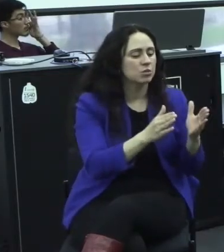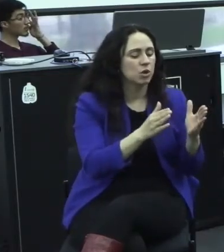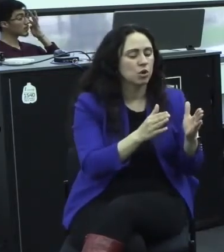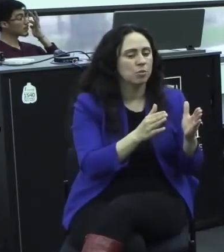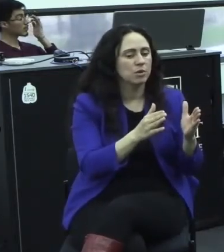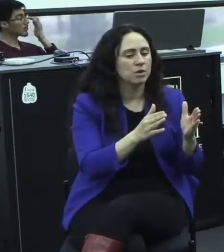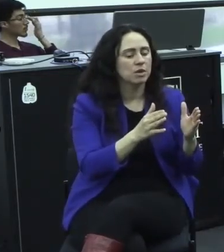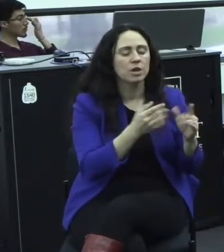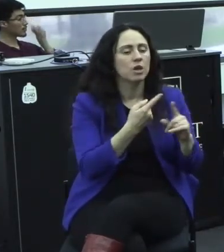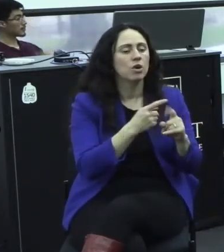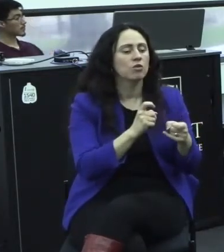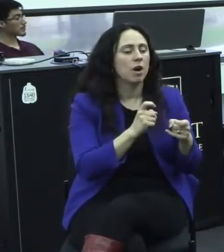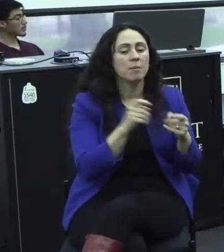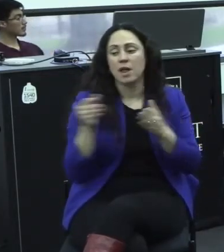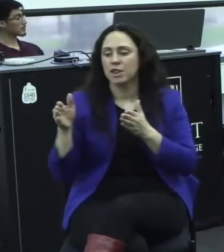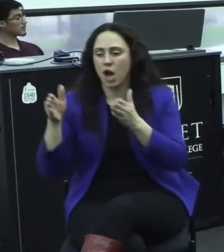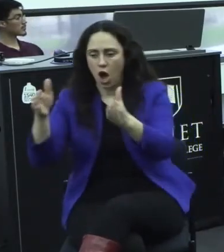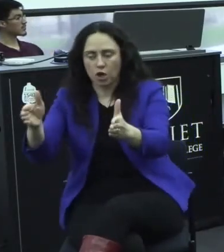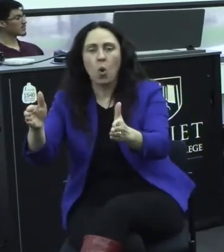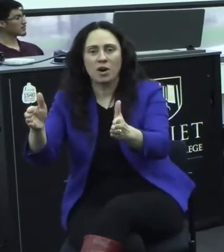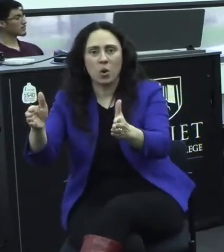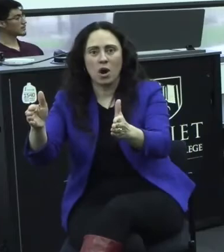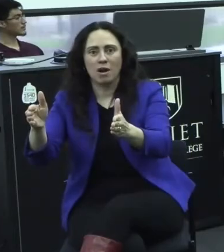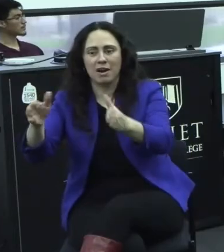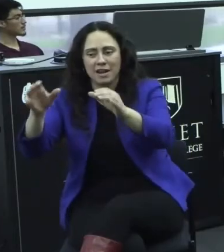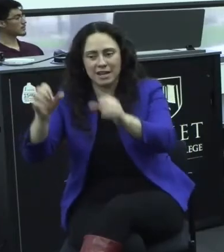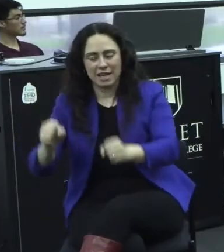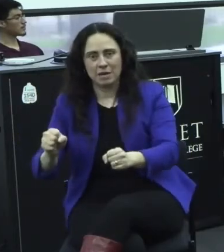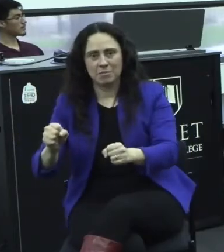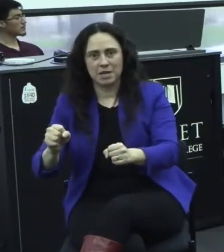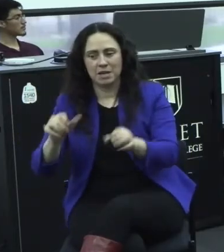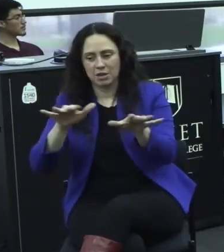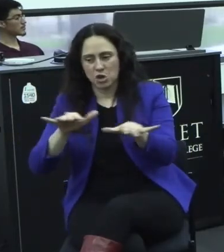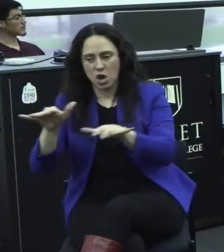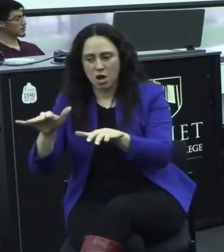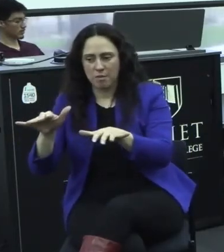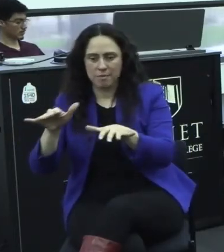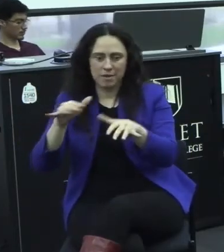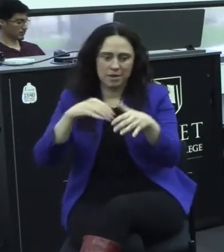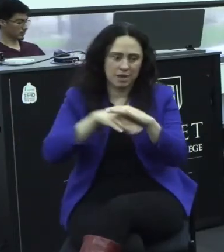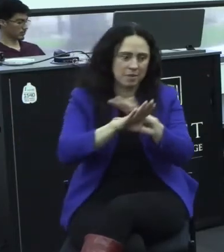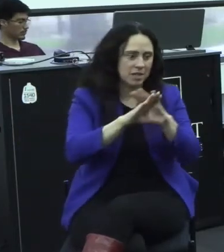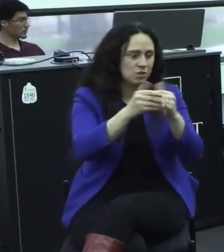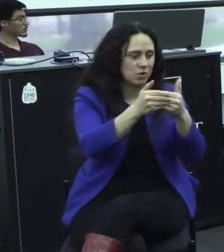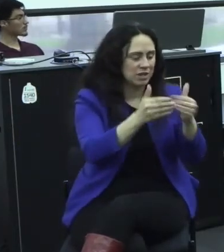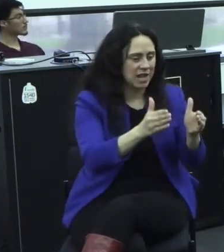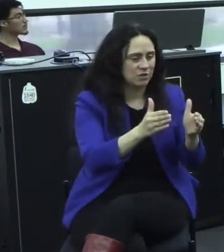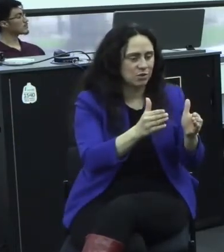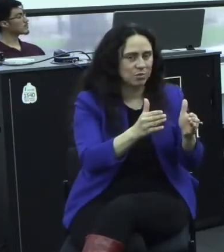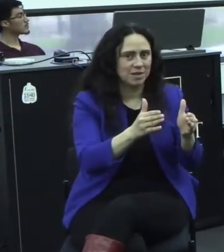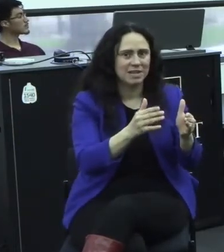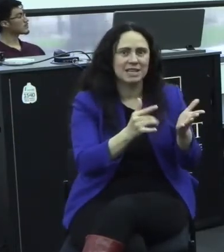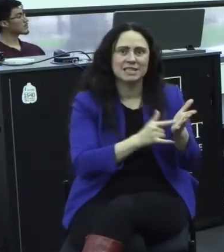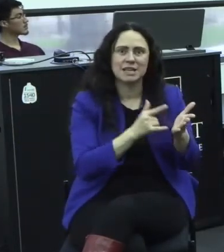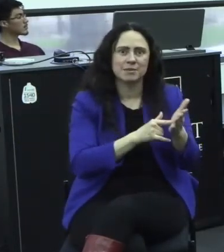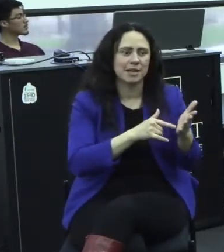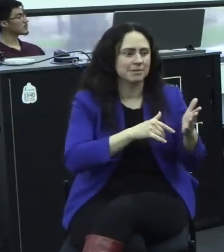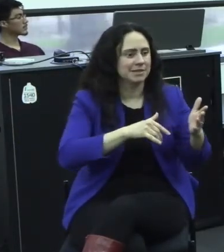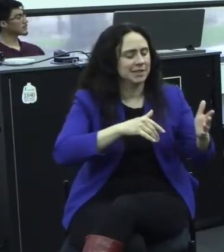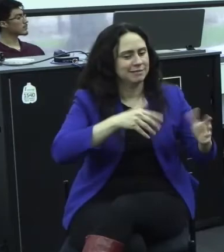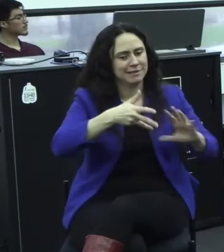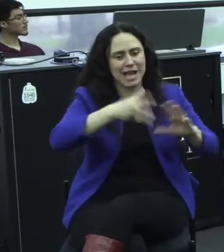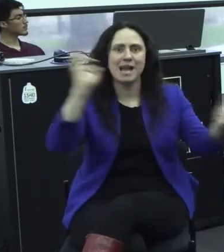to, or from the corridor, which can be relatively calm, to a classroom that is sometimes chaotic,